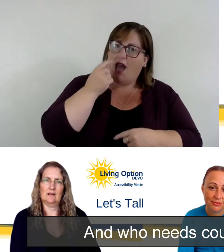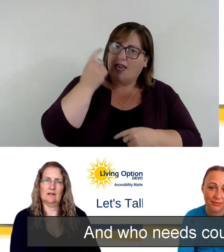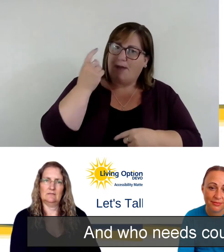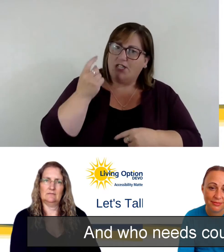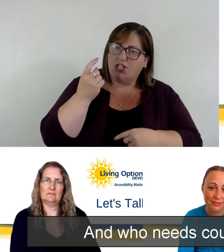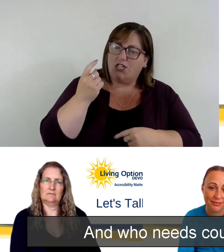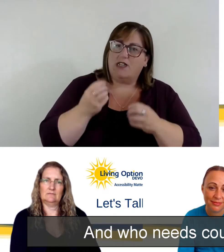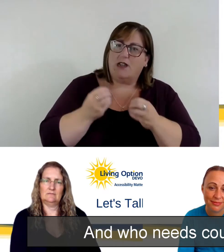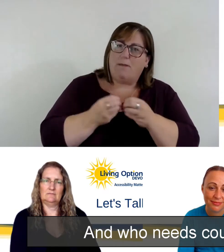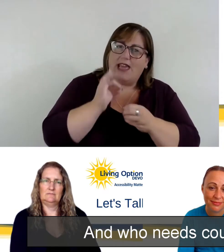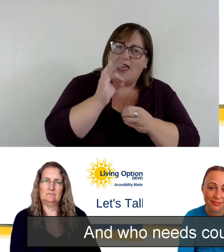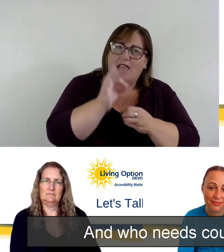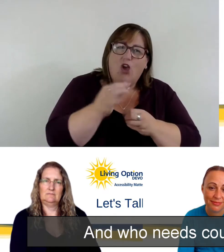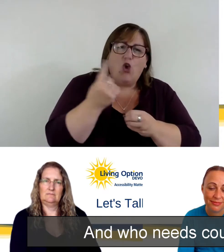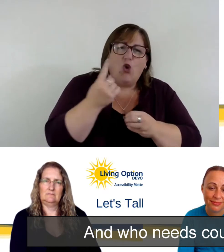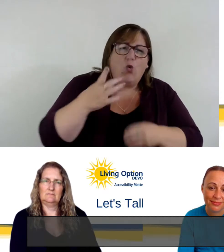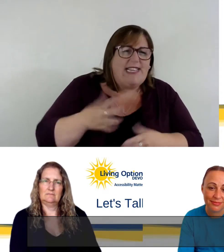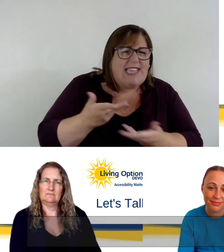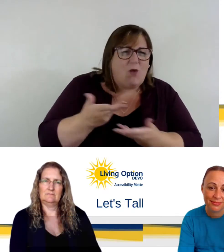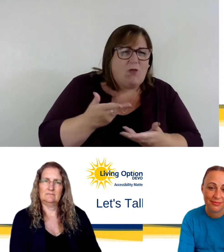counselling, Justine?